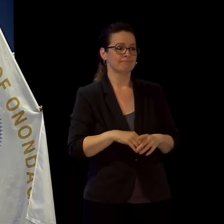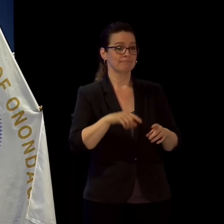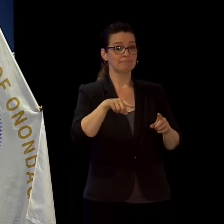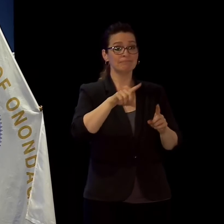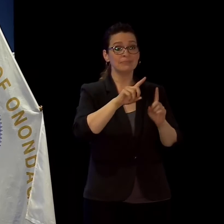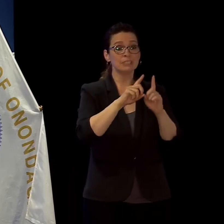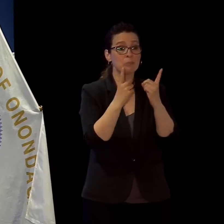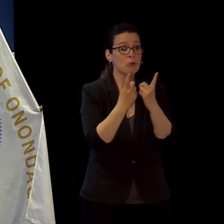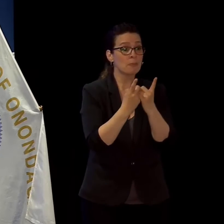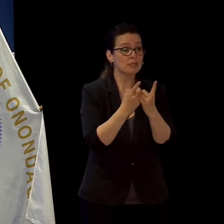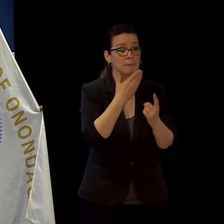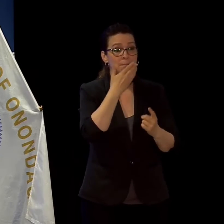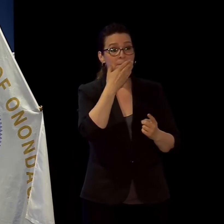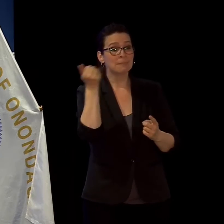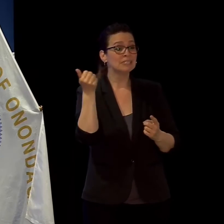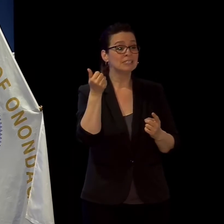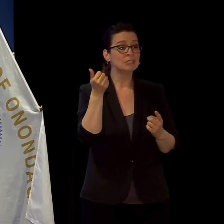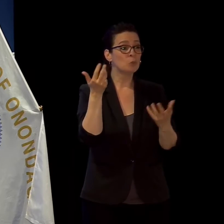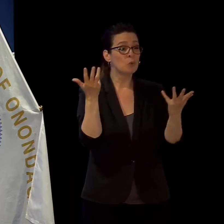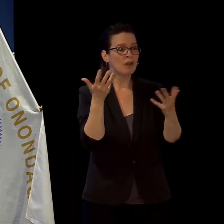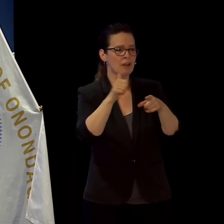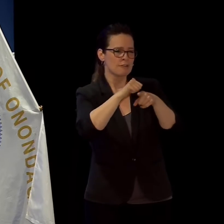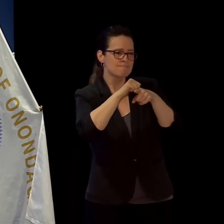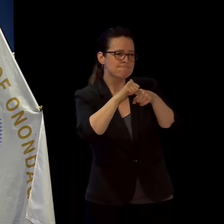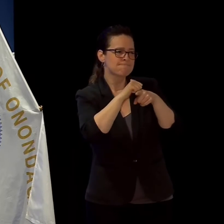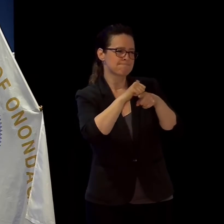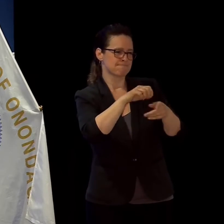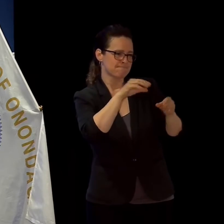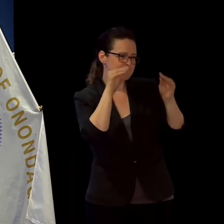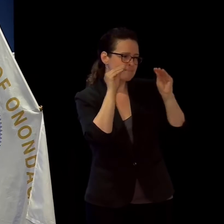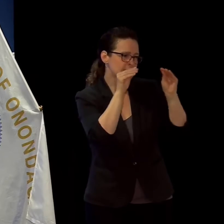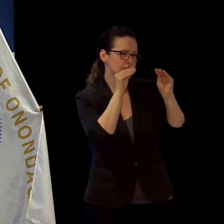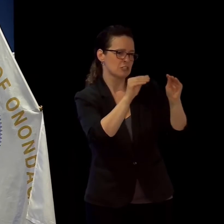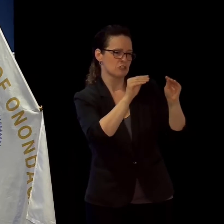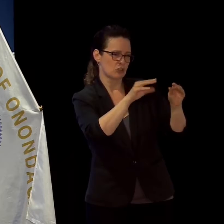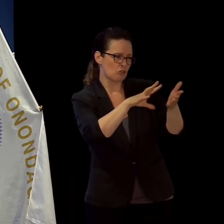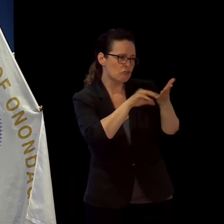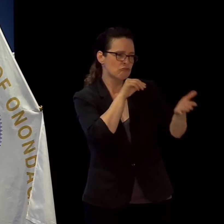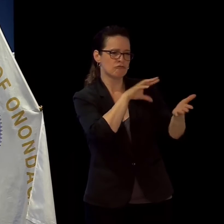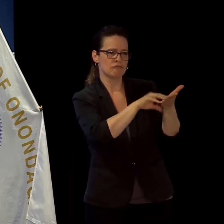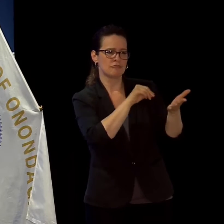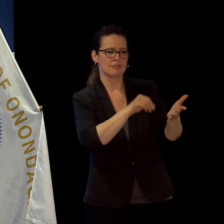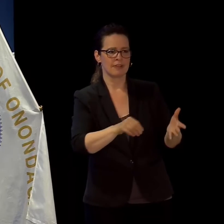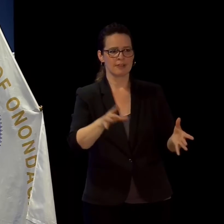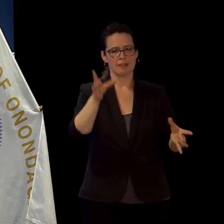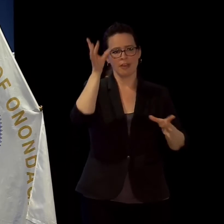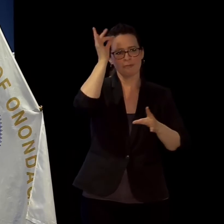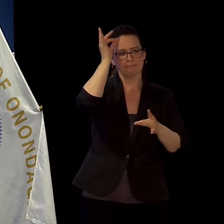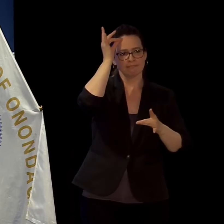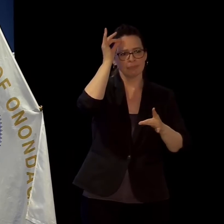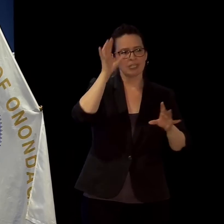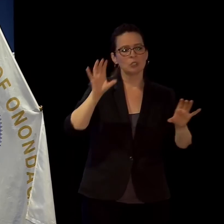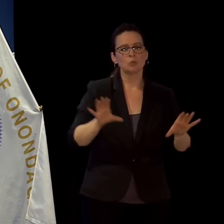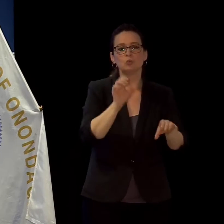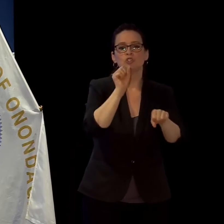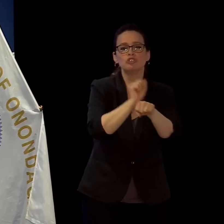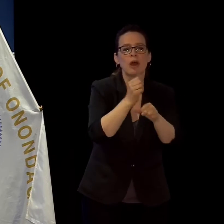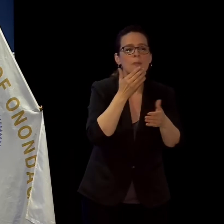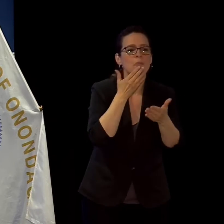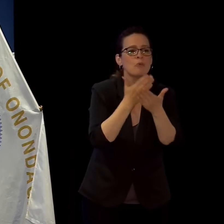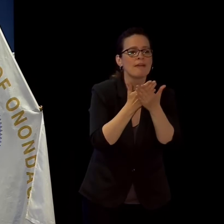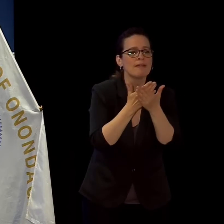the best tools and the best practice and the best training so that they can do their jobs well and they can be safe. And